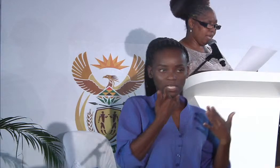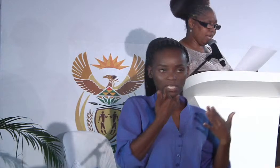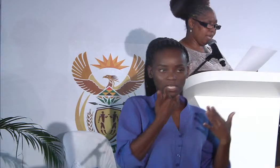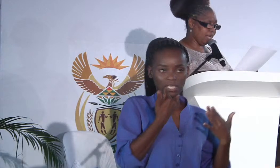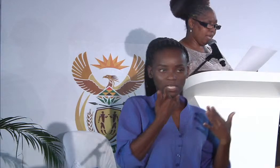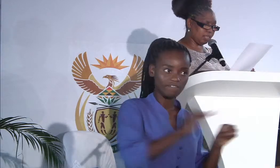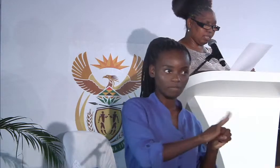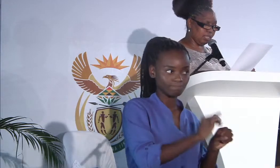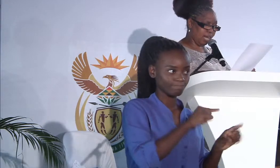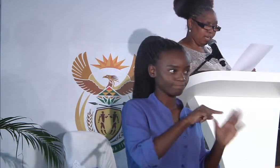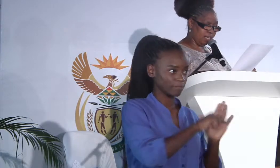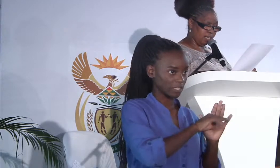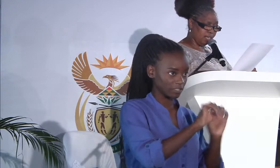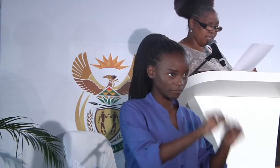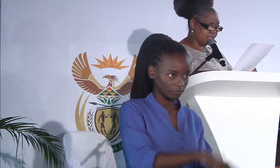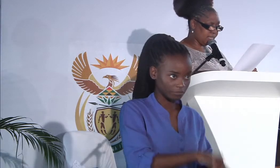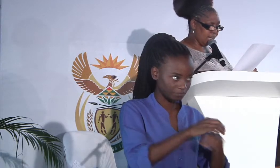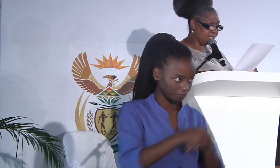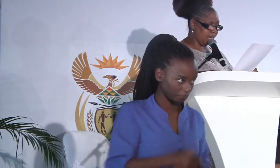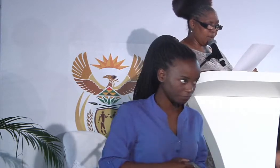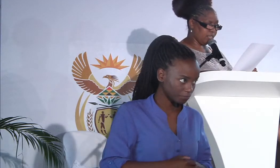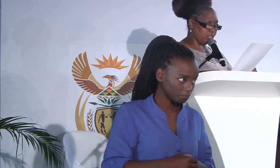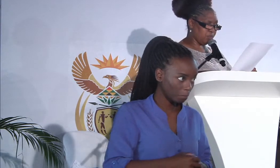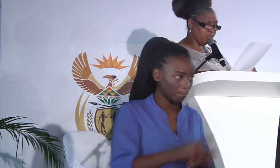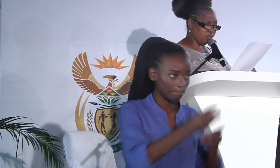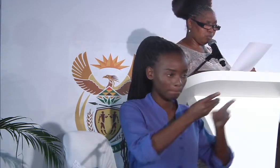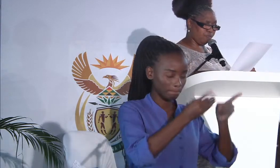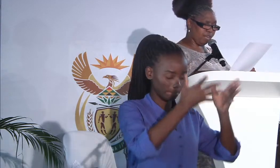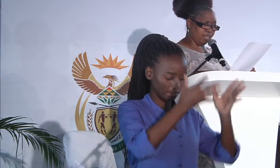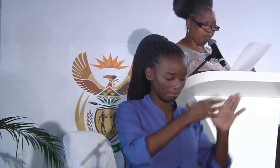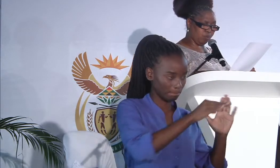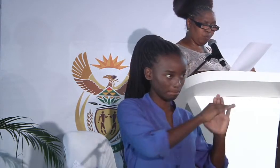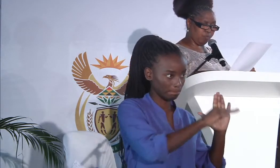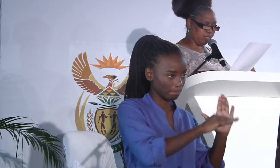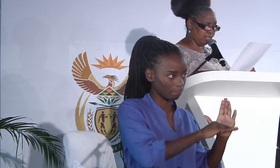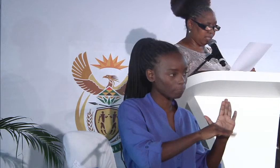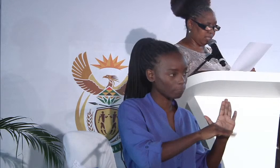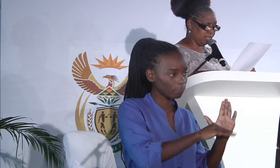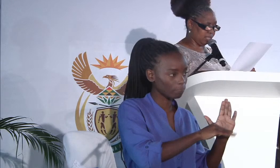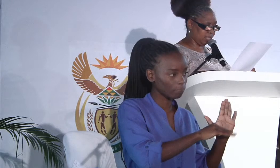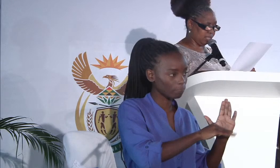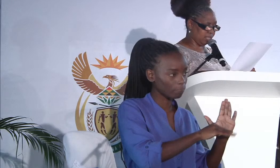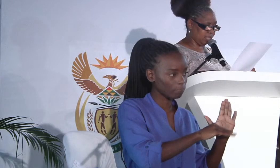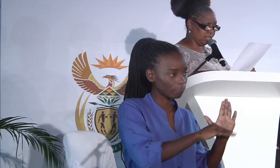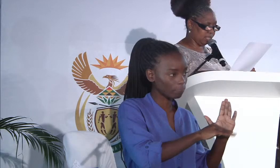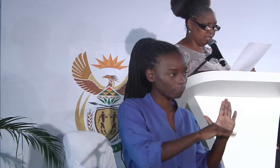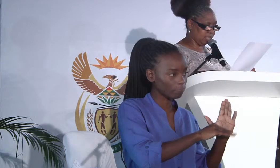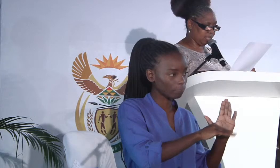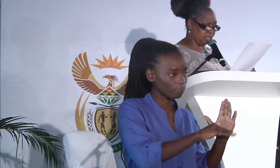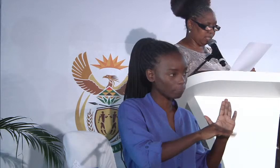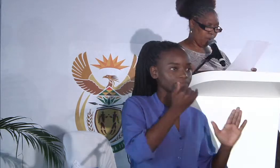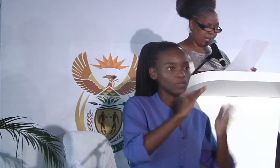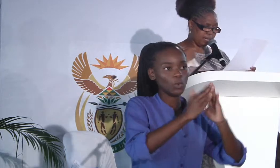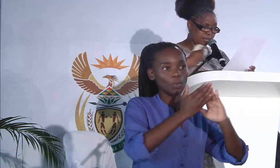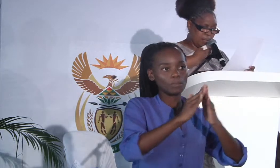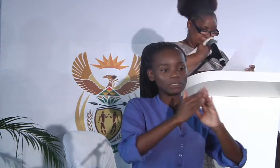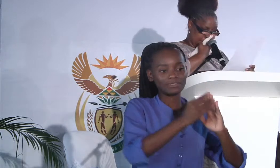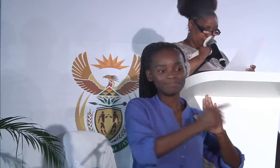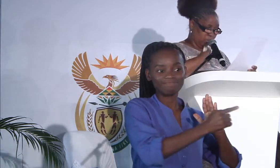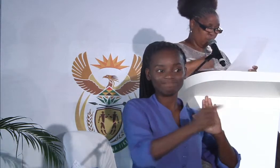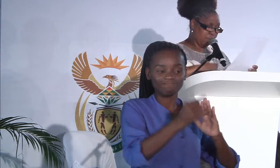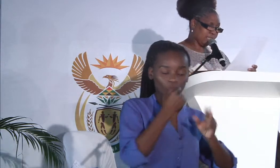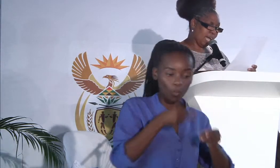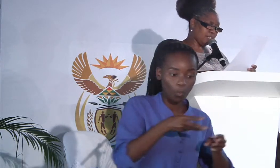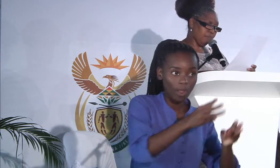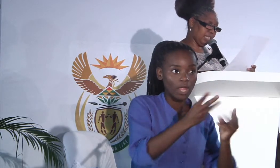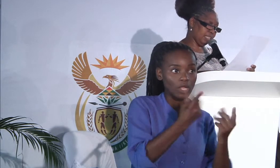we must consider is that our response to vulnerable communities in the past did not work. We